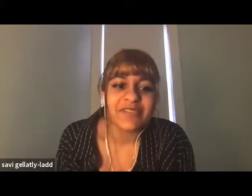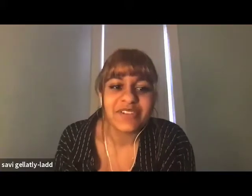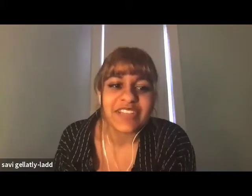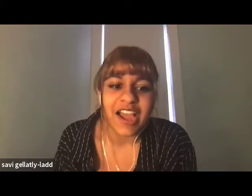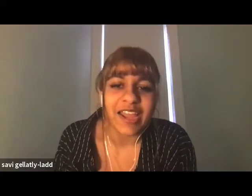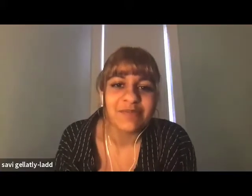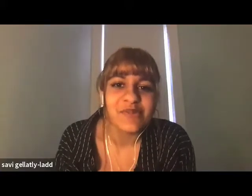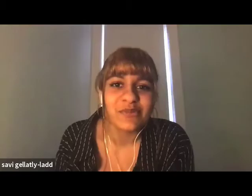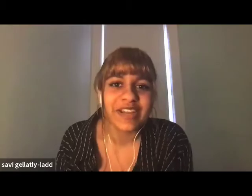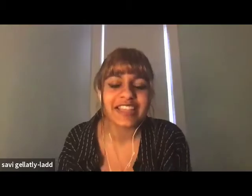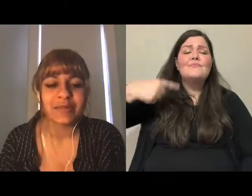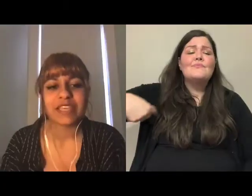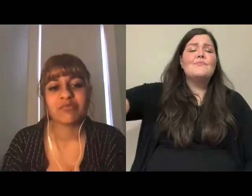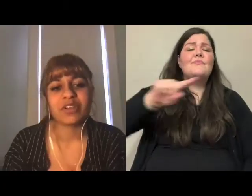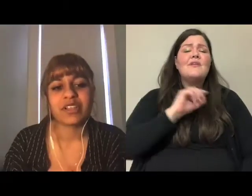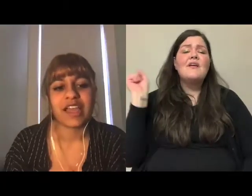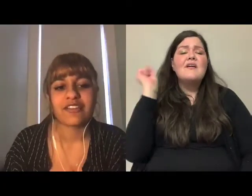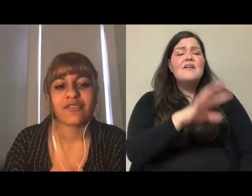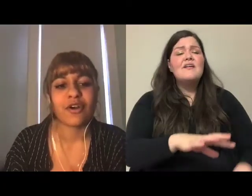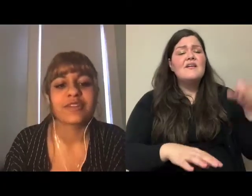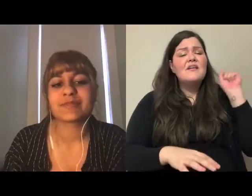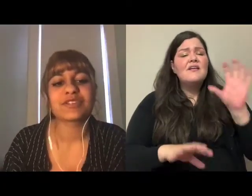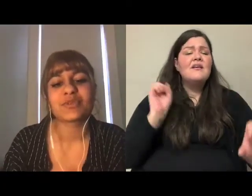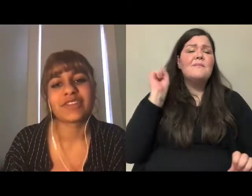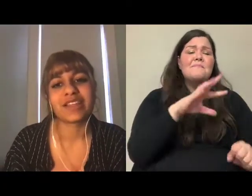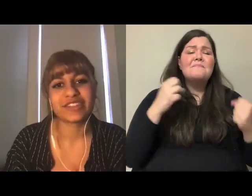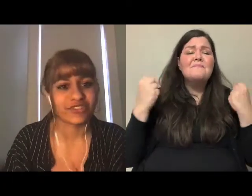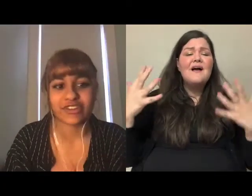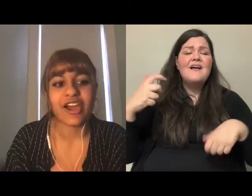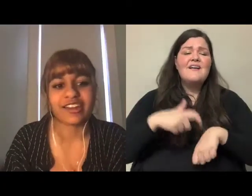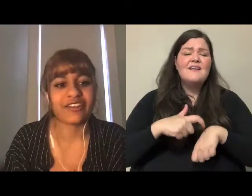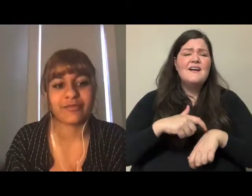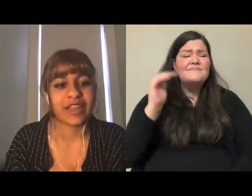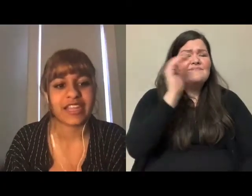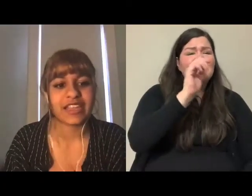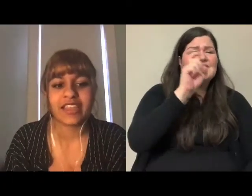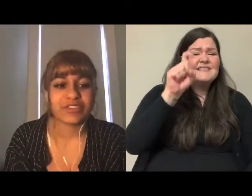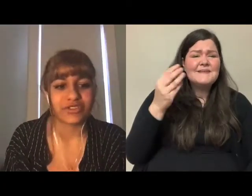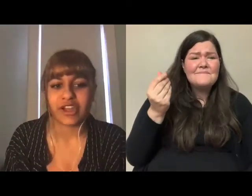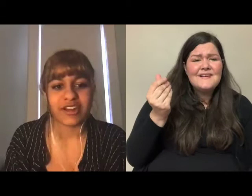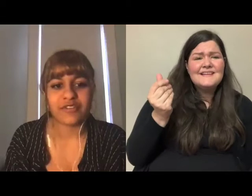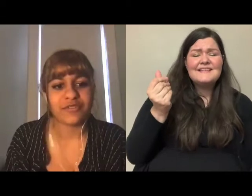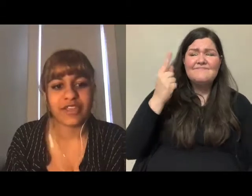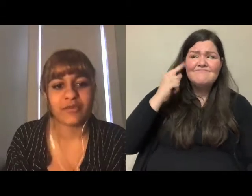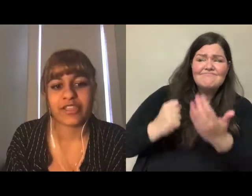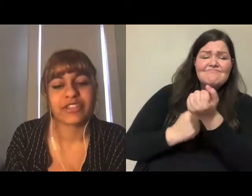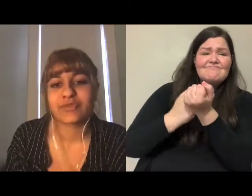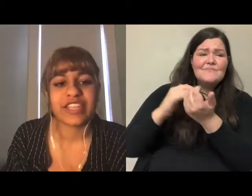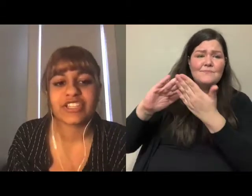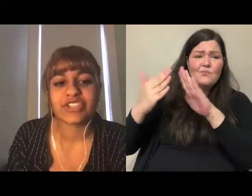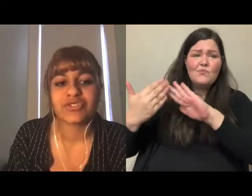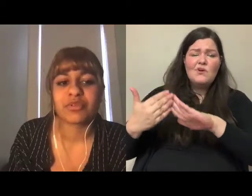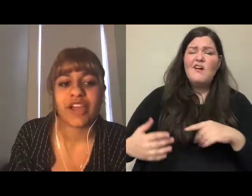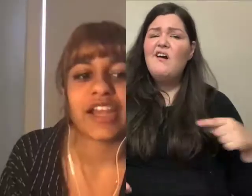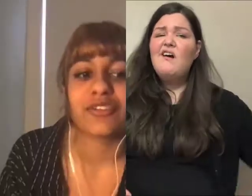Time after time, we, the people, have always been told that there's not enough money. There's not enough of it, whether it's